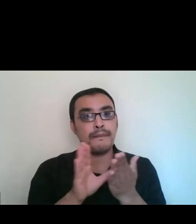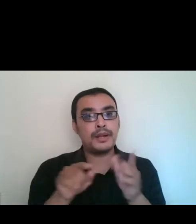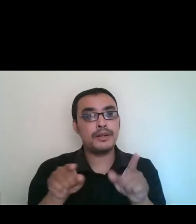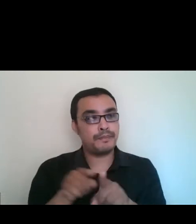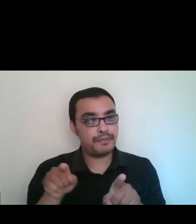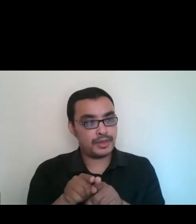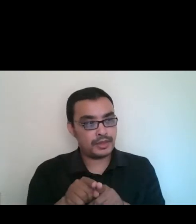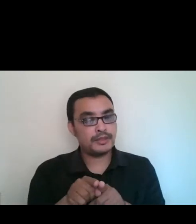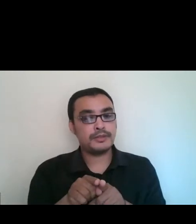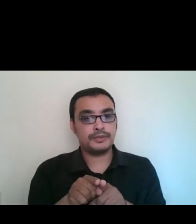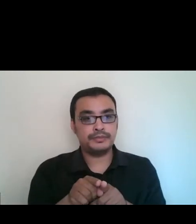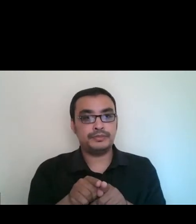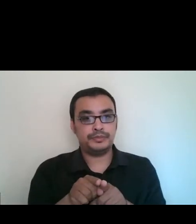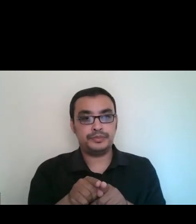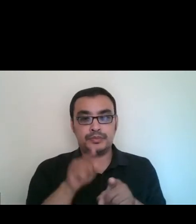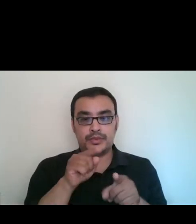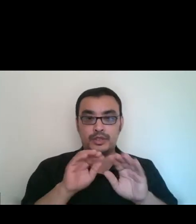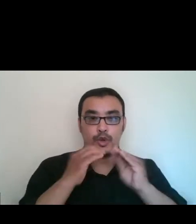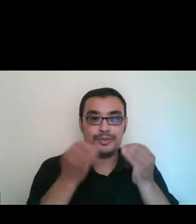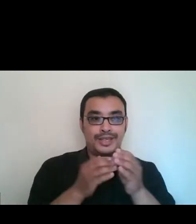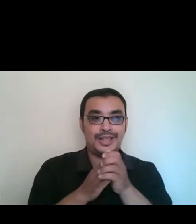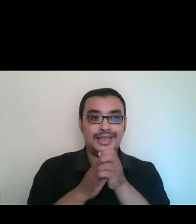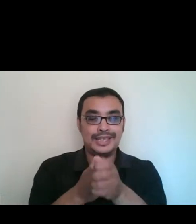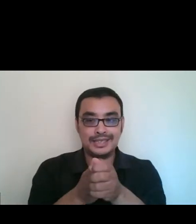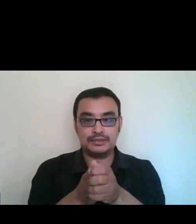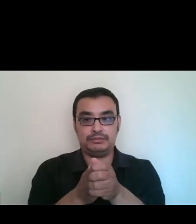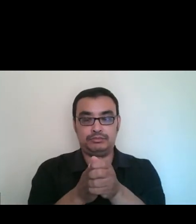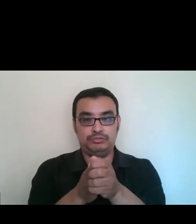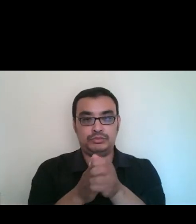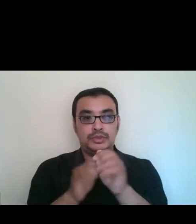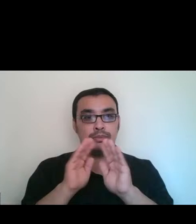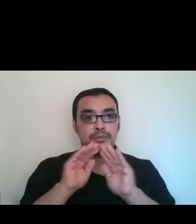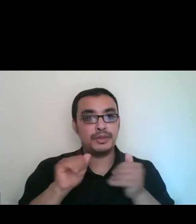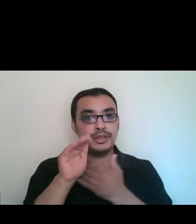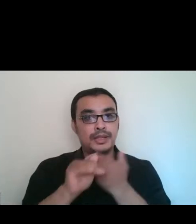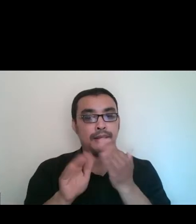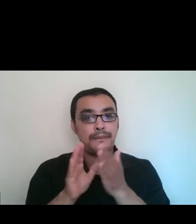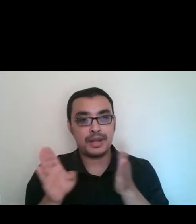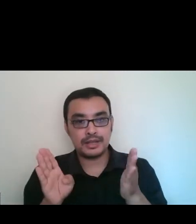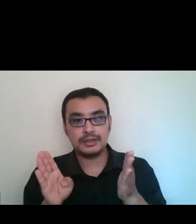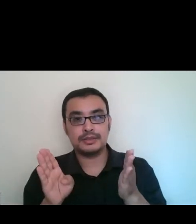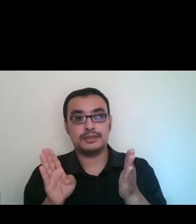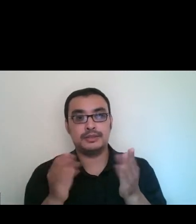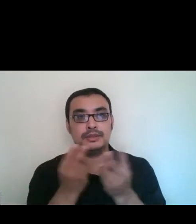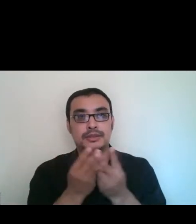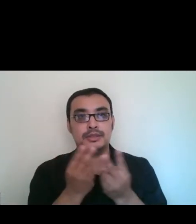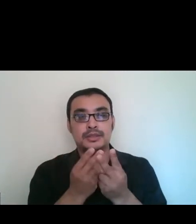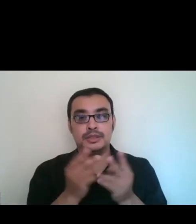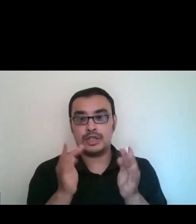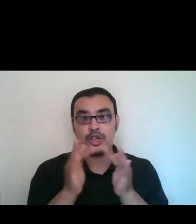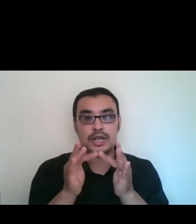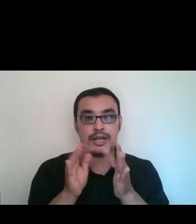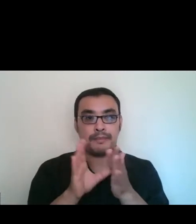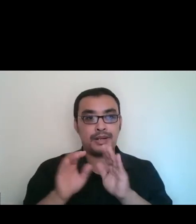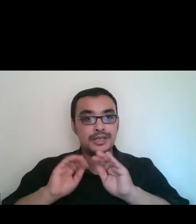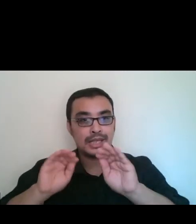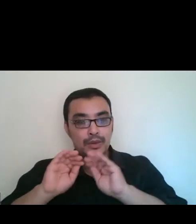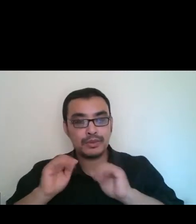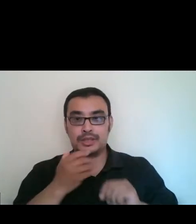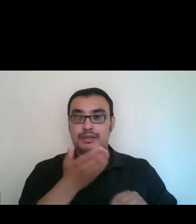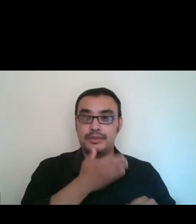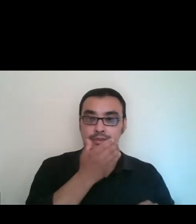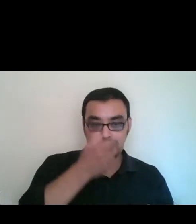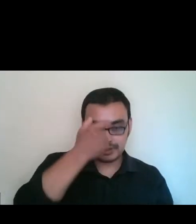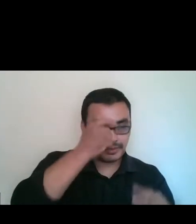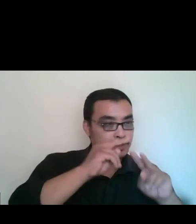new breed of community leaders through different methods of teaching, such as online lectures, problem